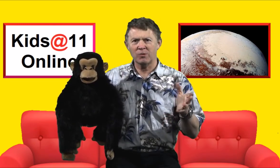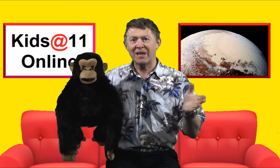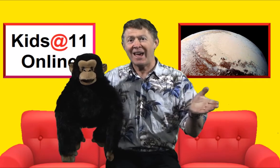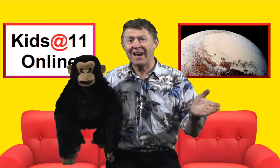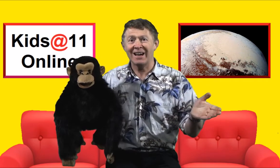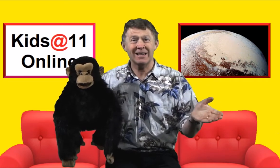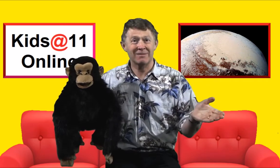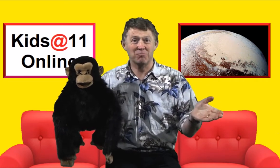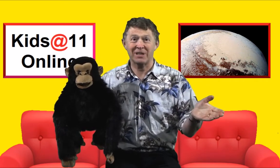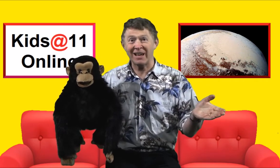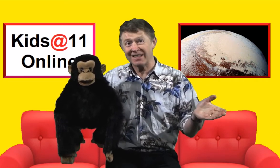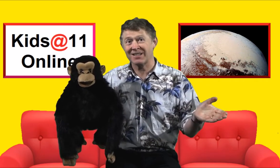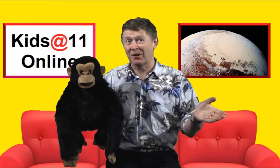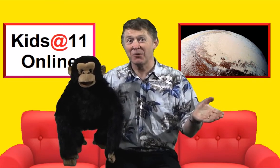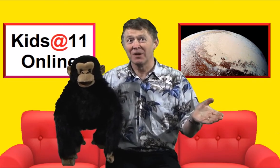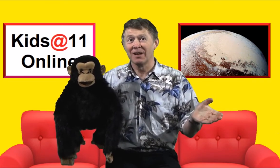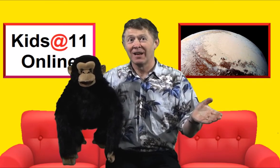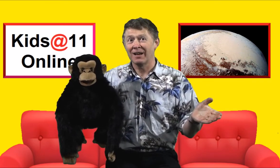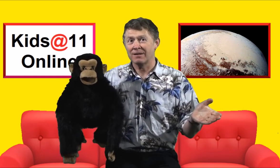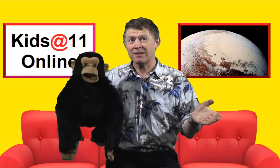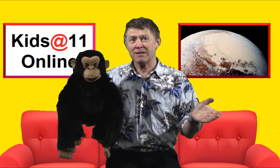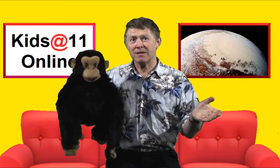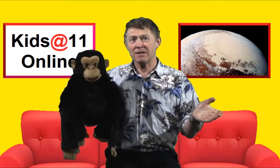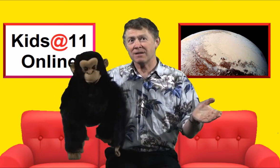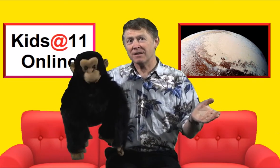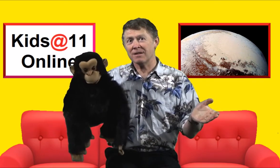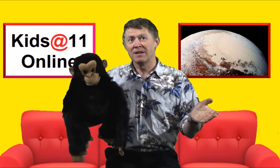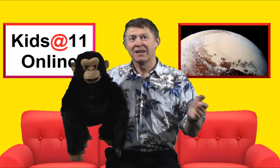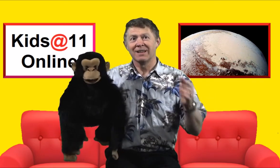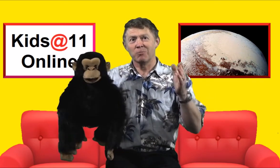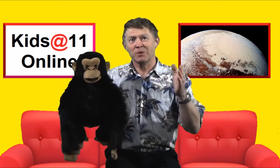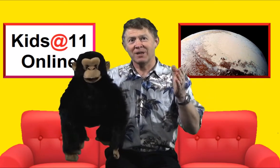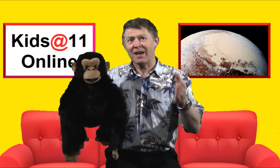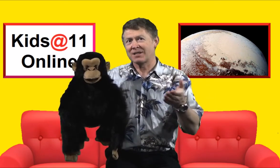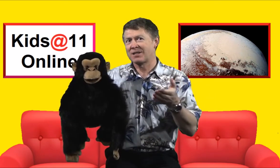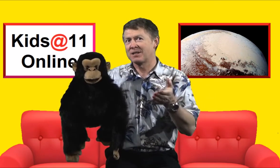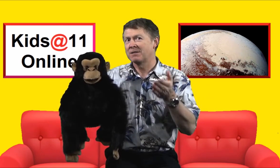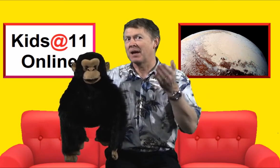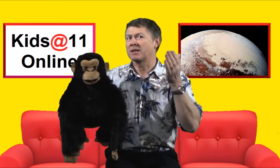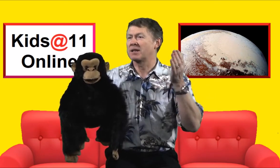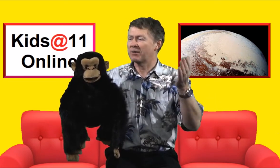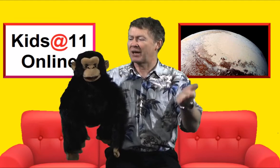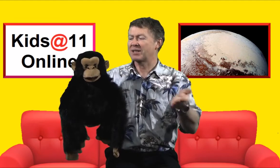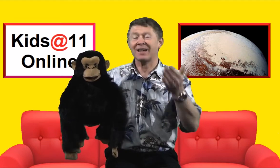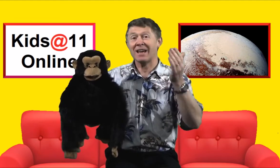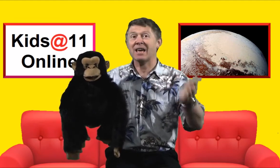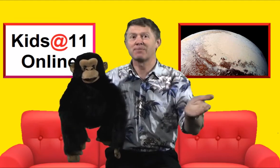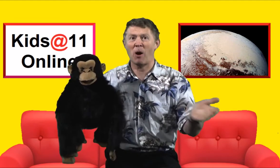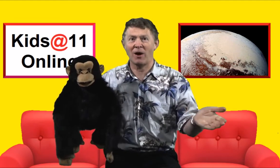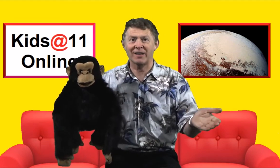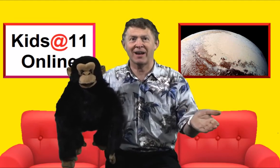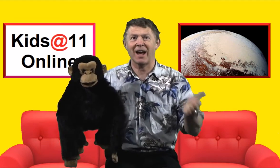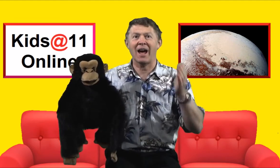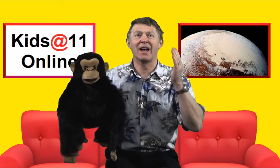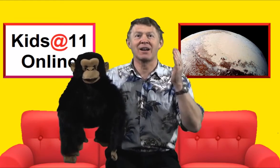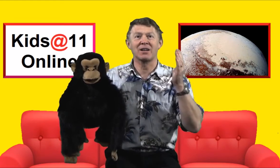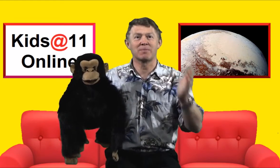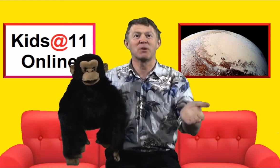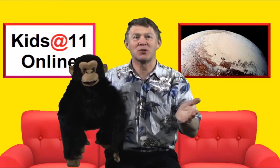Yeah, I guess so. Did I get it right? Yes. Okay, today is Pie Day, and I suppose you could